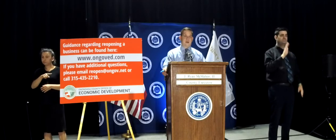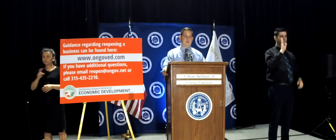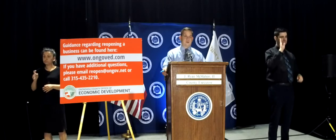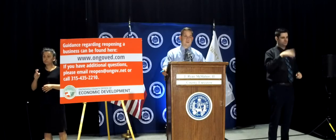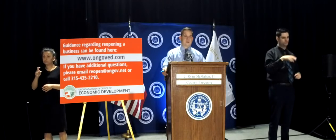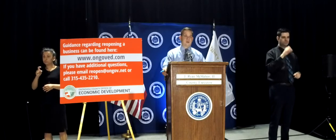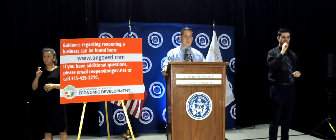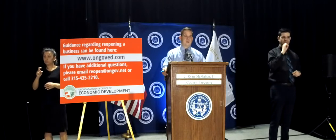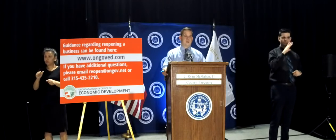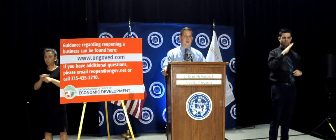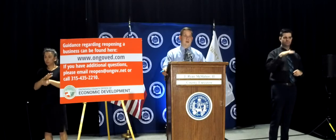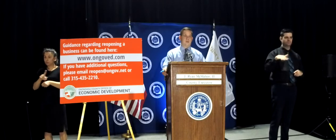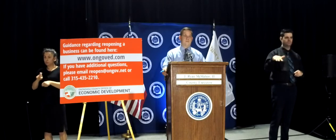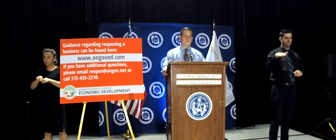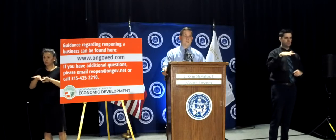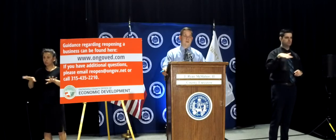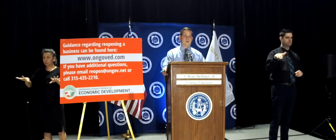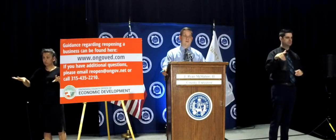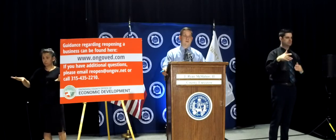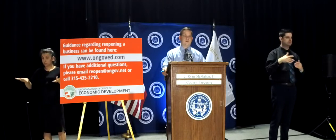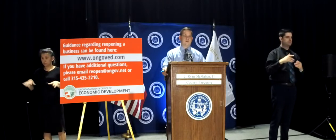by this virus, and